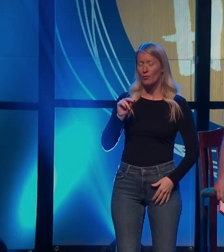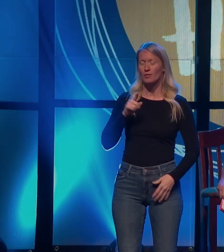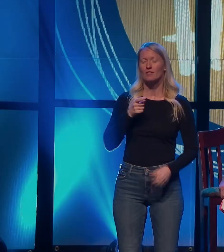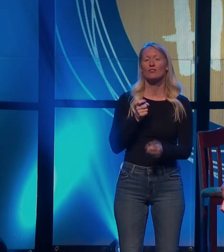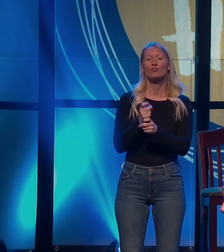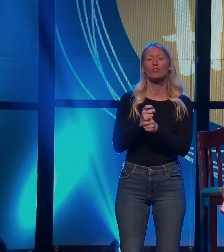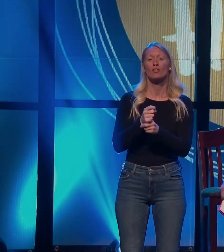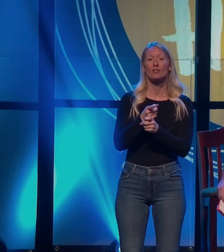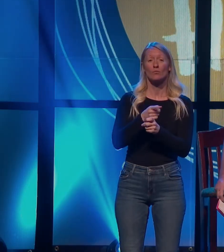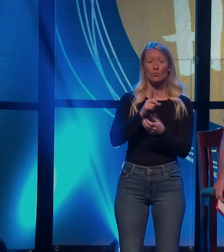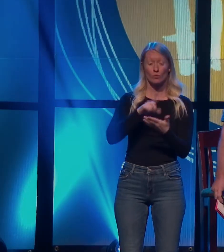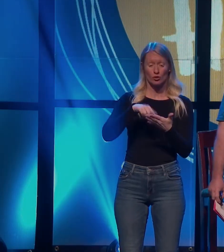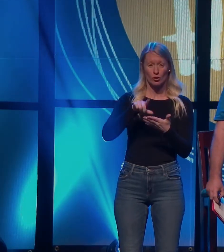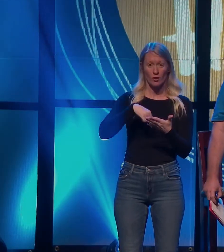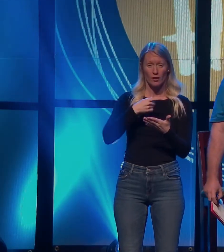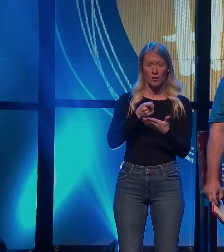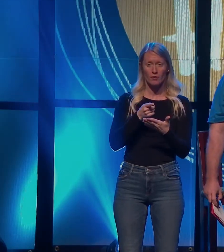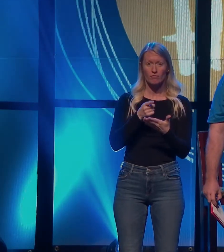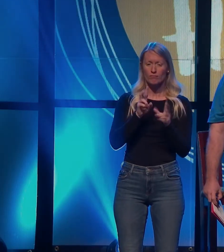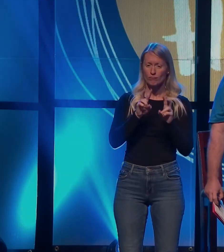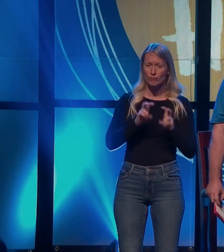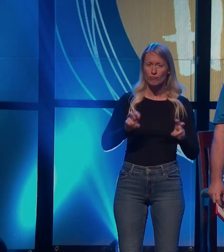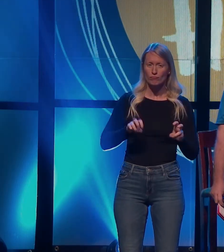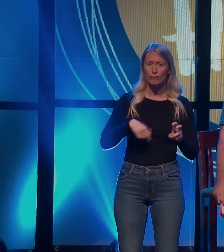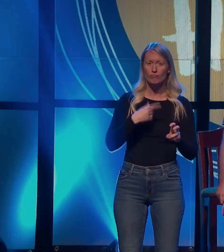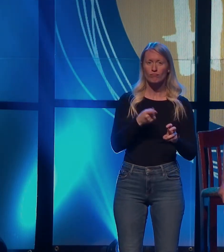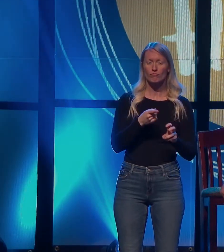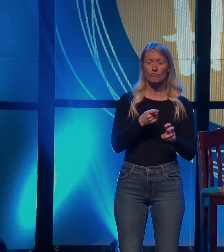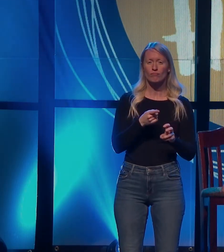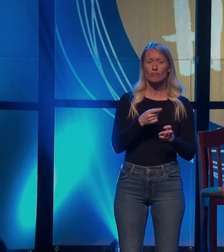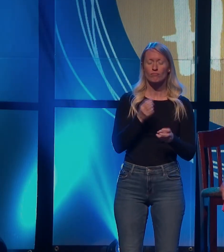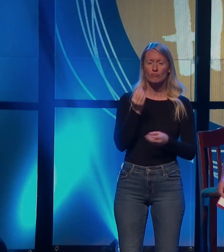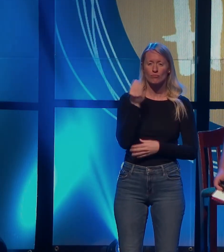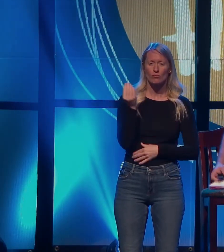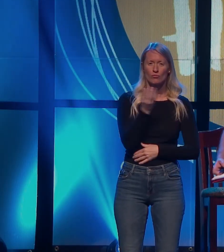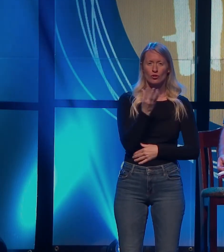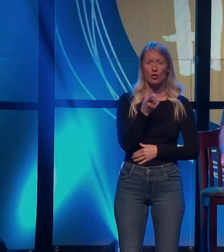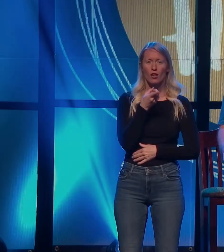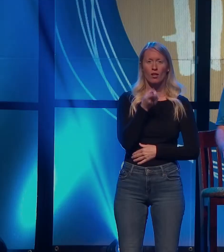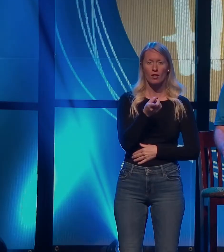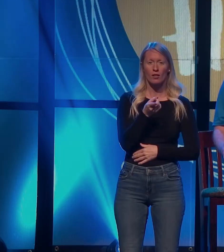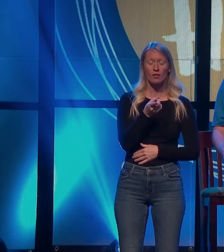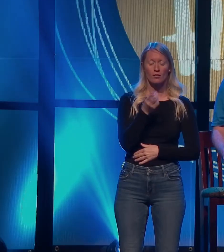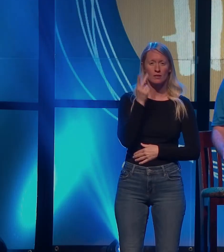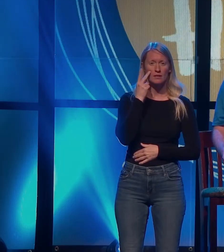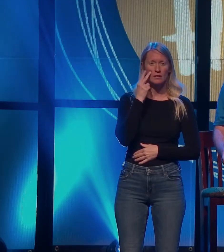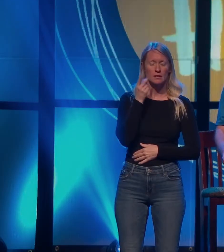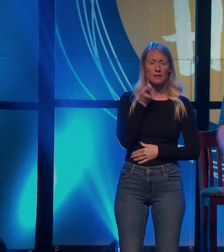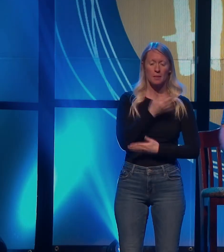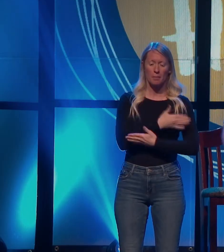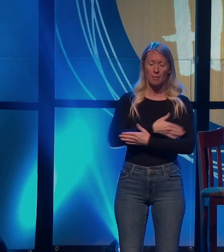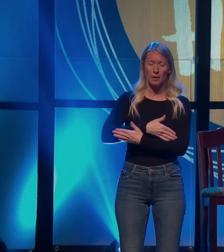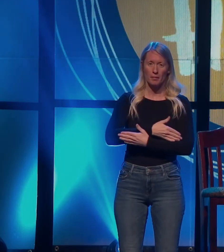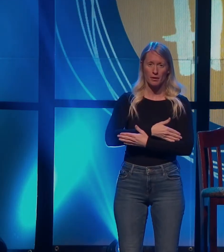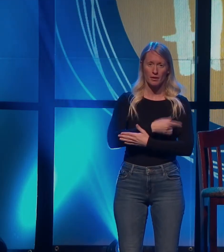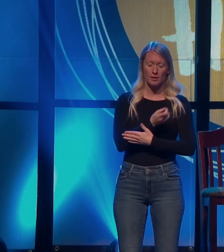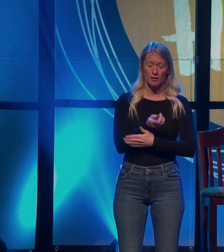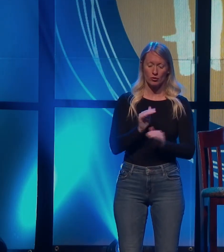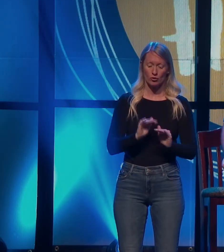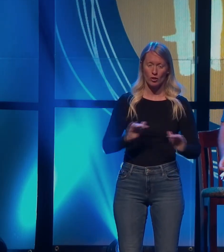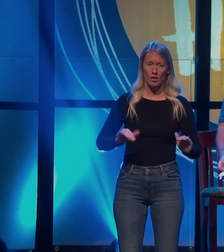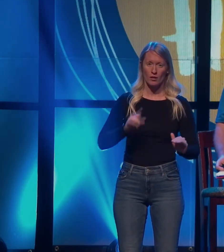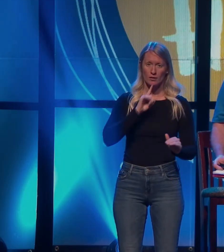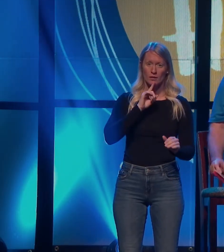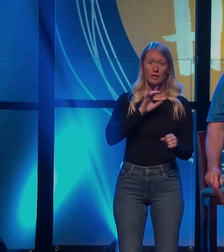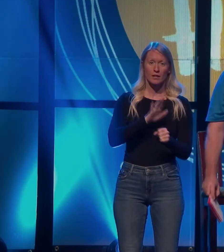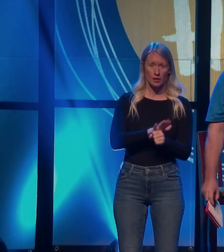we want to check in on a few things. And you'll see a checkbox for baby dedications, or baby and child dedications. So if you want to look at that,